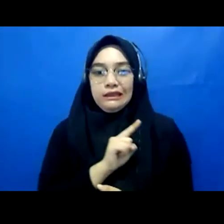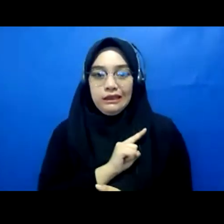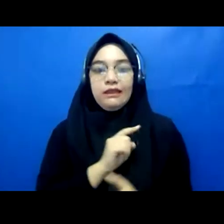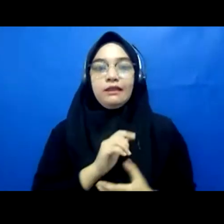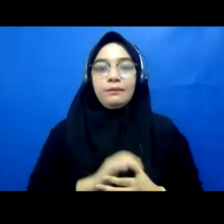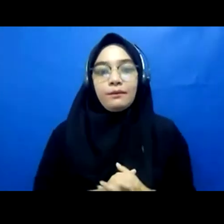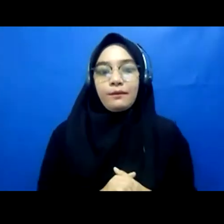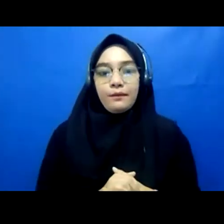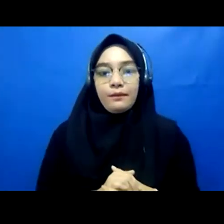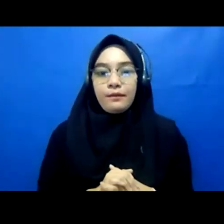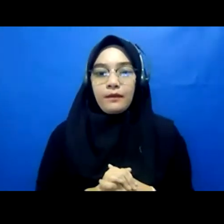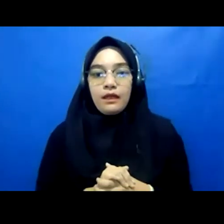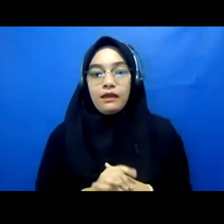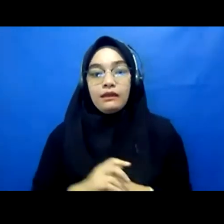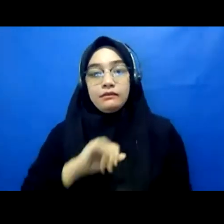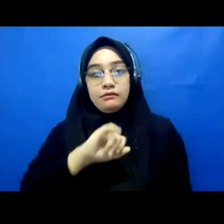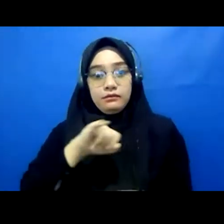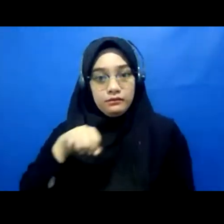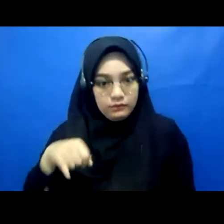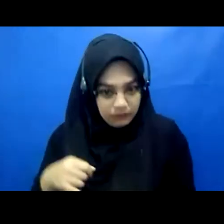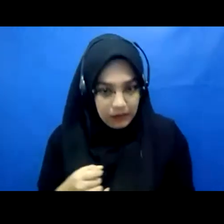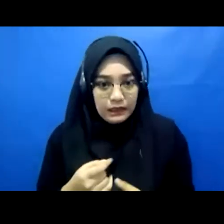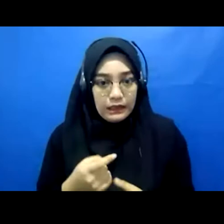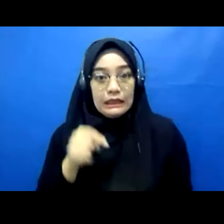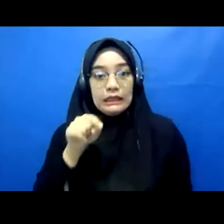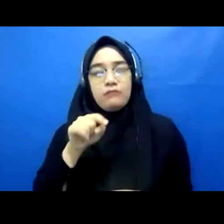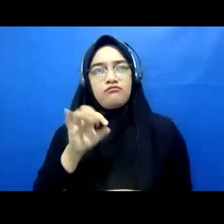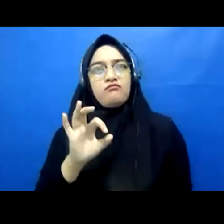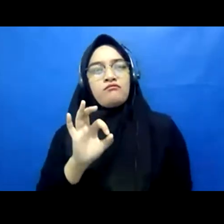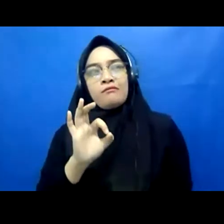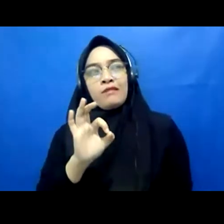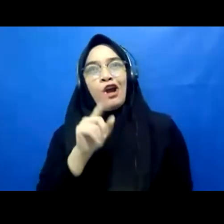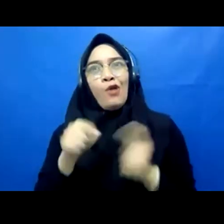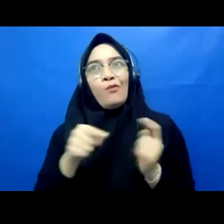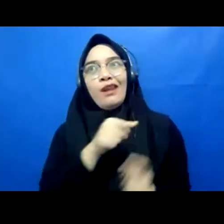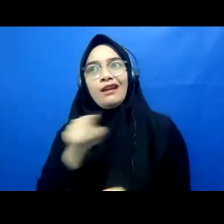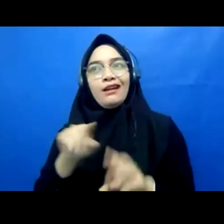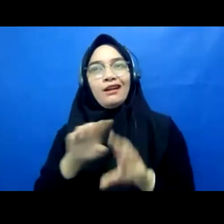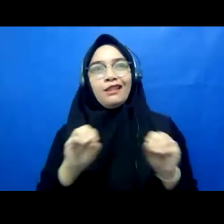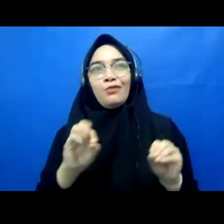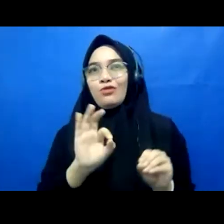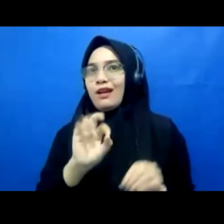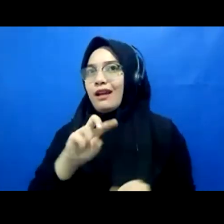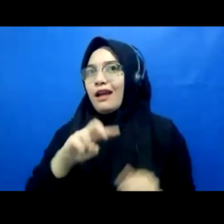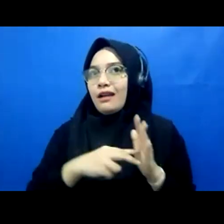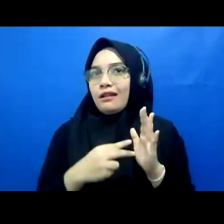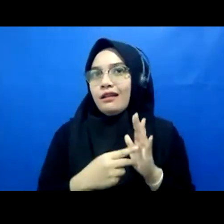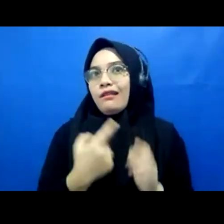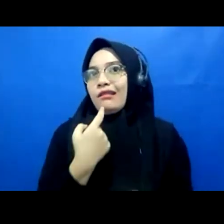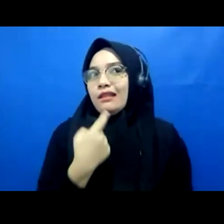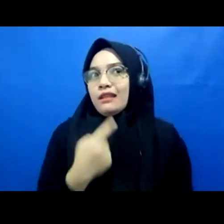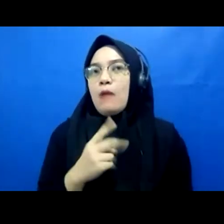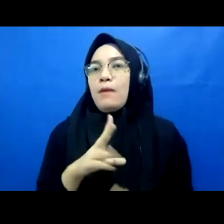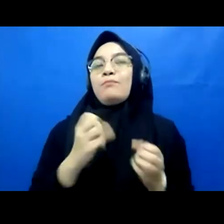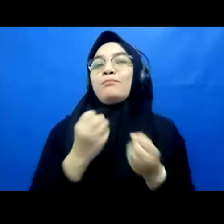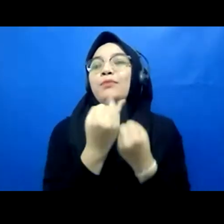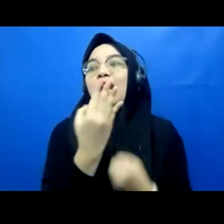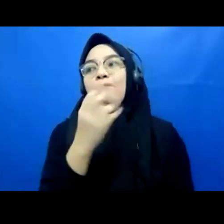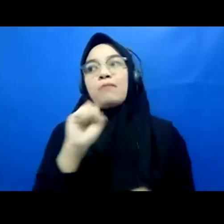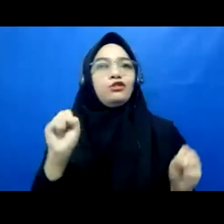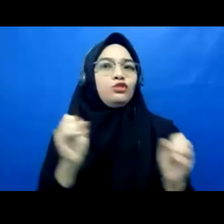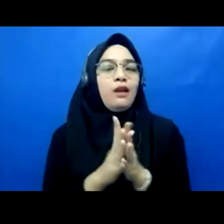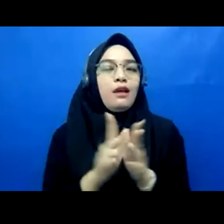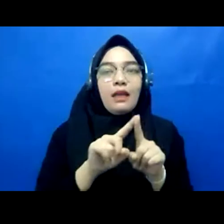quality of life of a person with disability. And then at the end is them also as a role model to